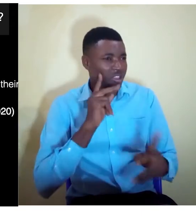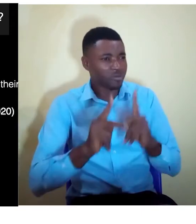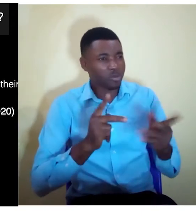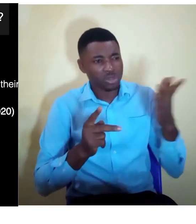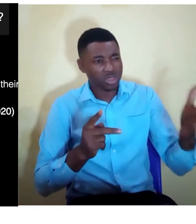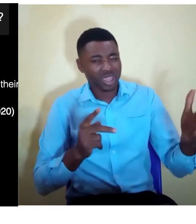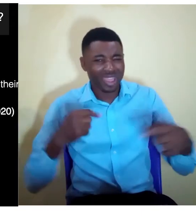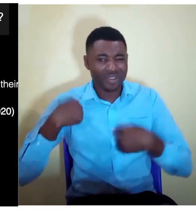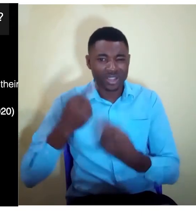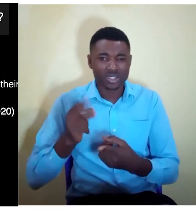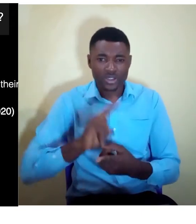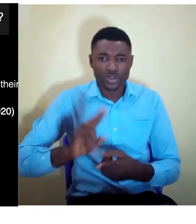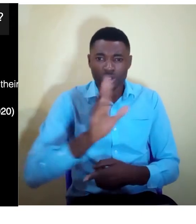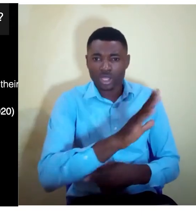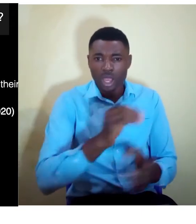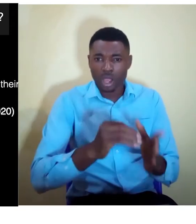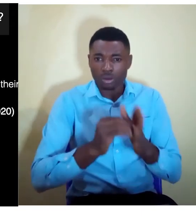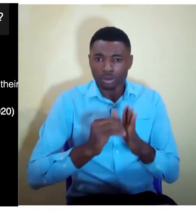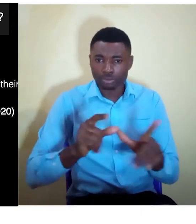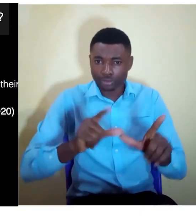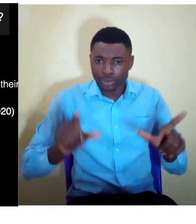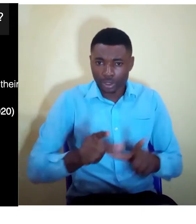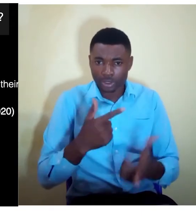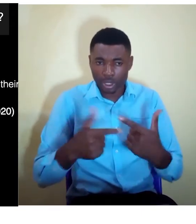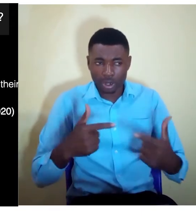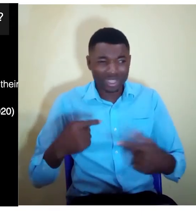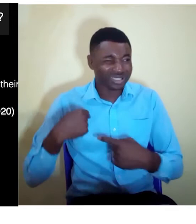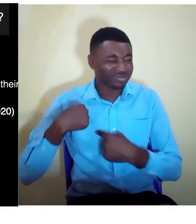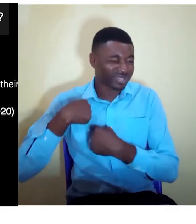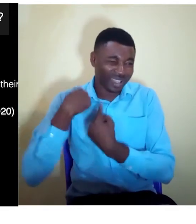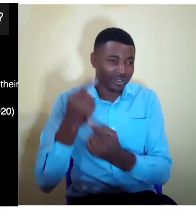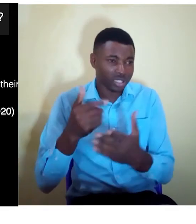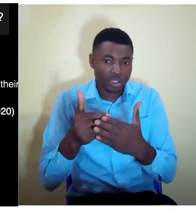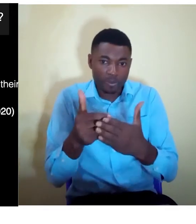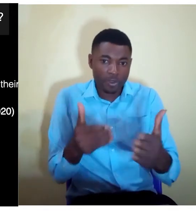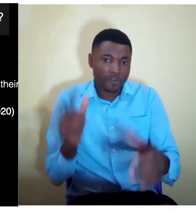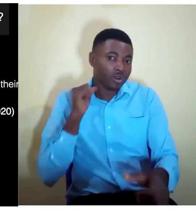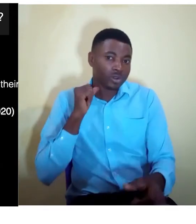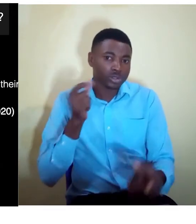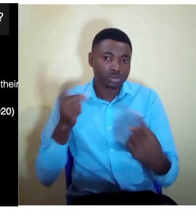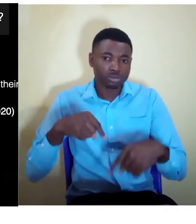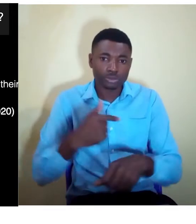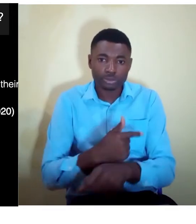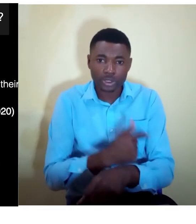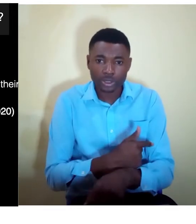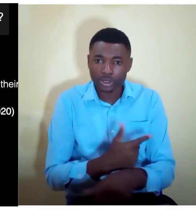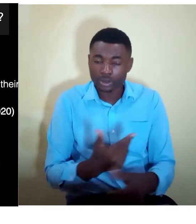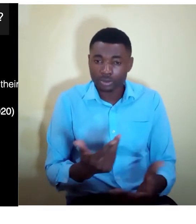been using their own sign language long before Foster came to Ghana.